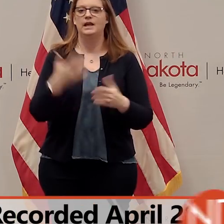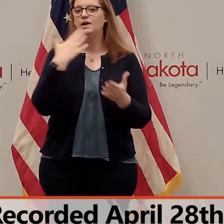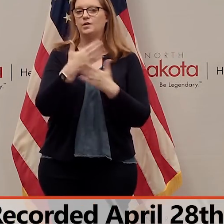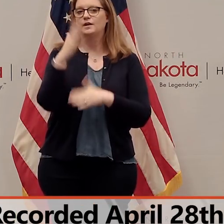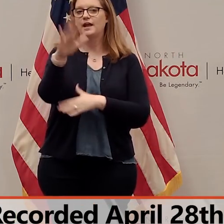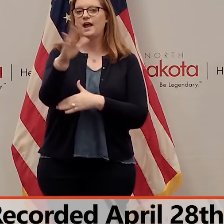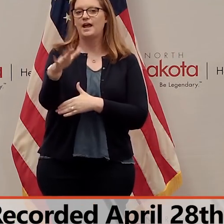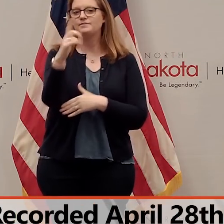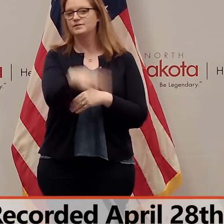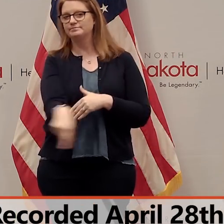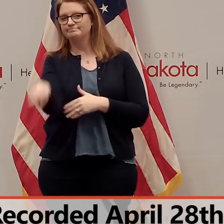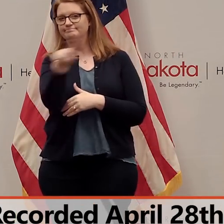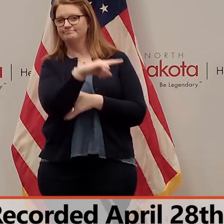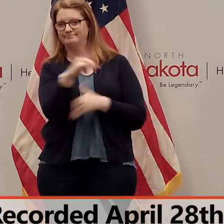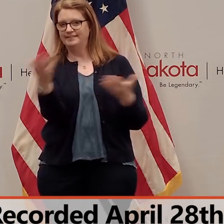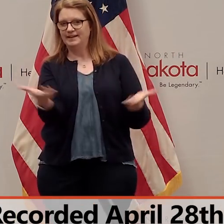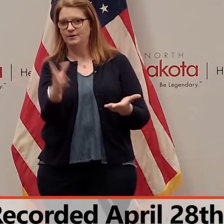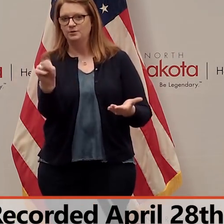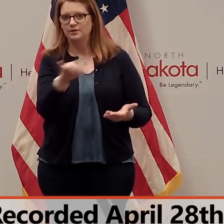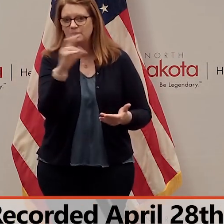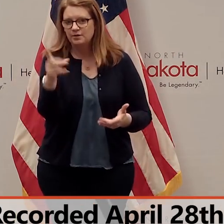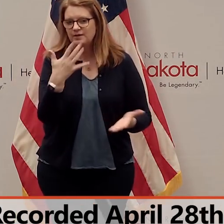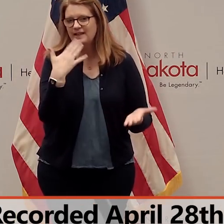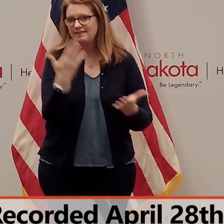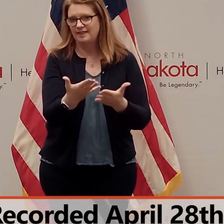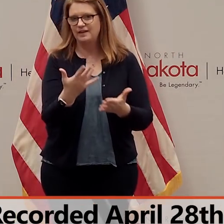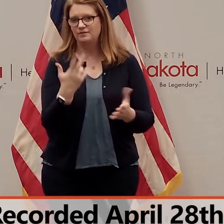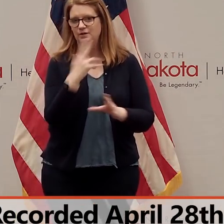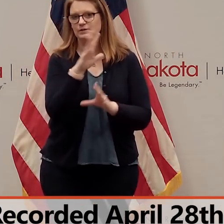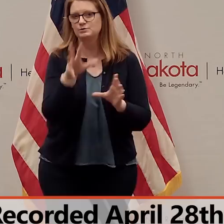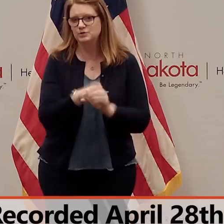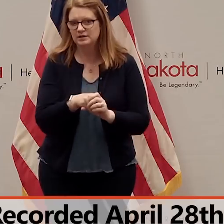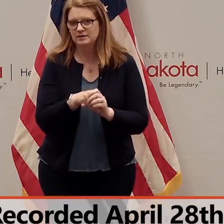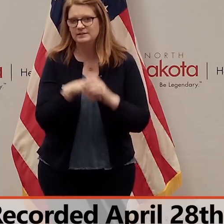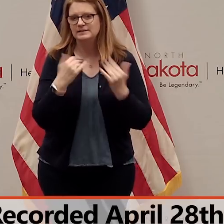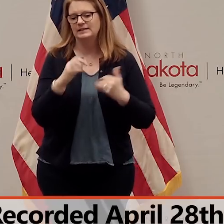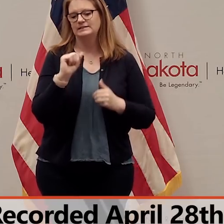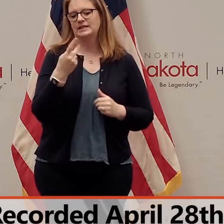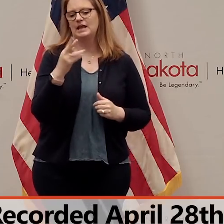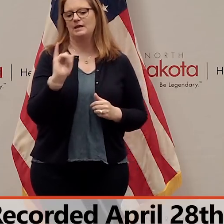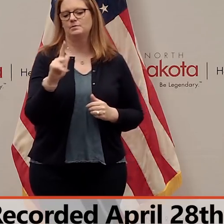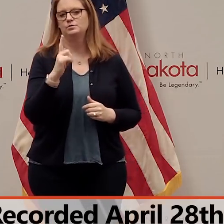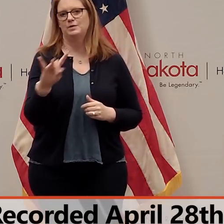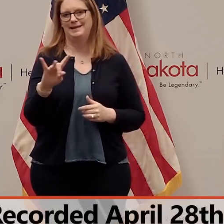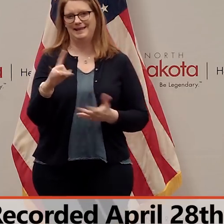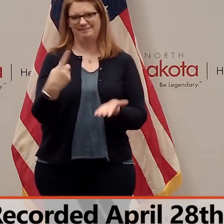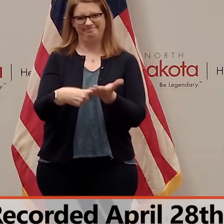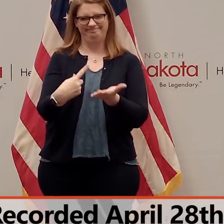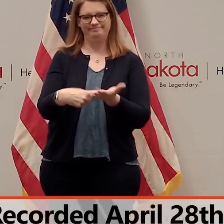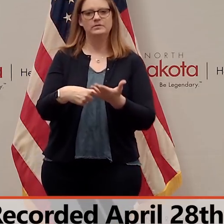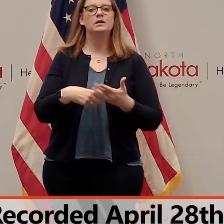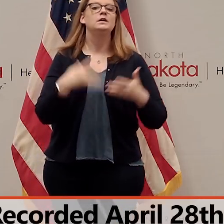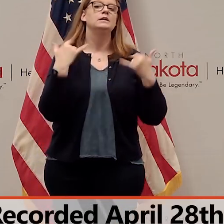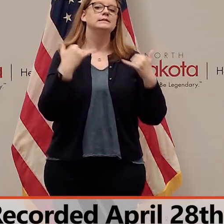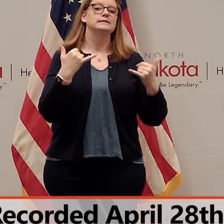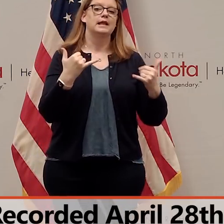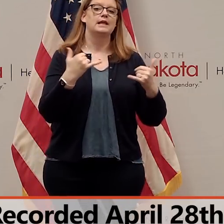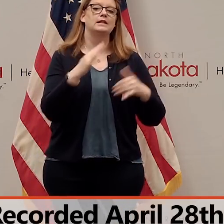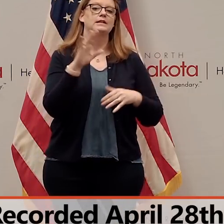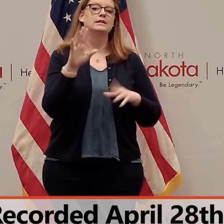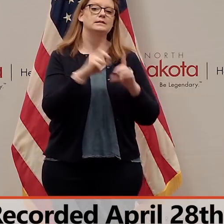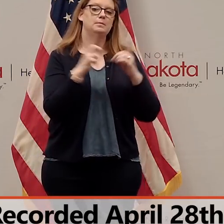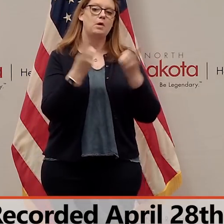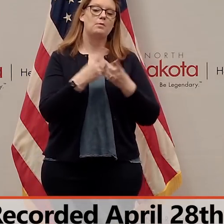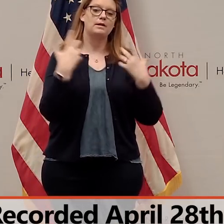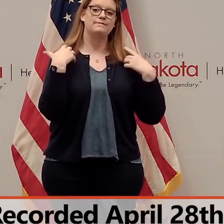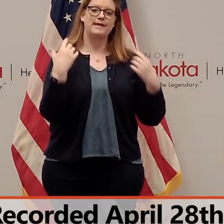Good afternoon. Hello, North Dakota, and thanks for joining us for today's April 28th press briefing. Today, the Department